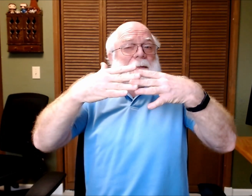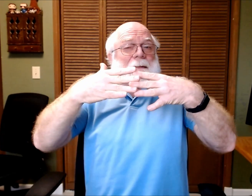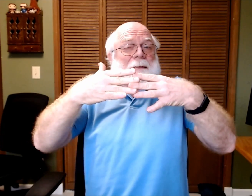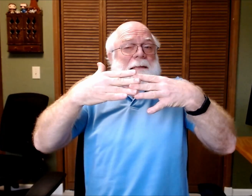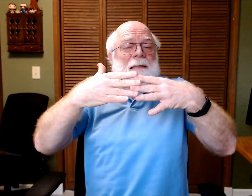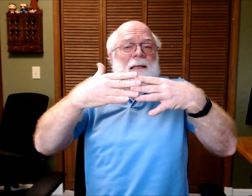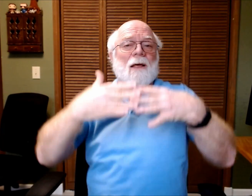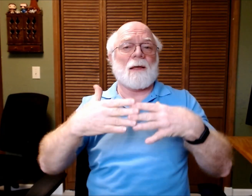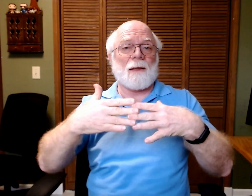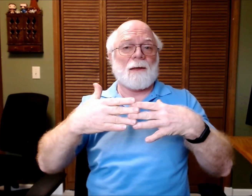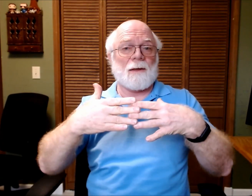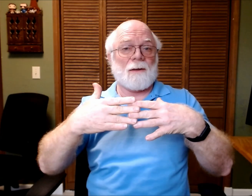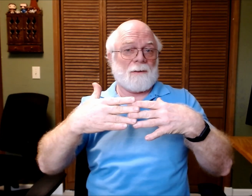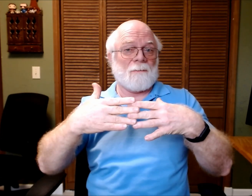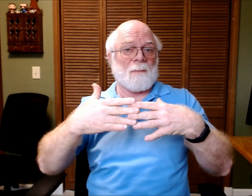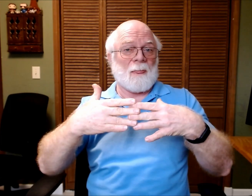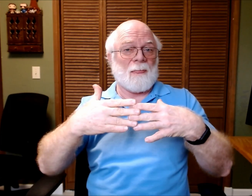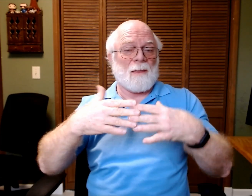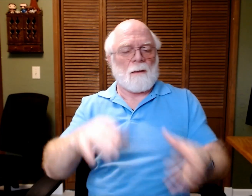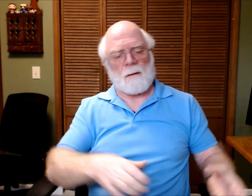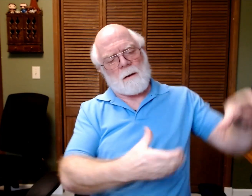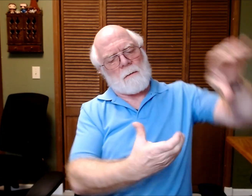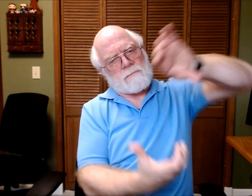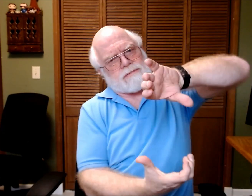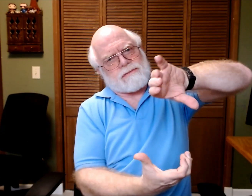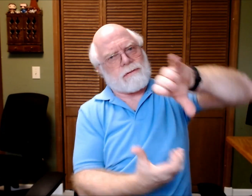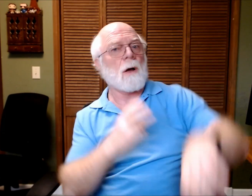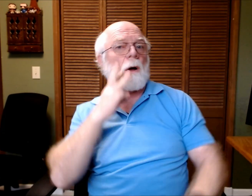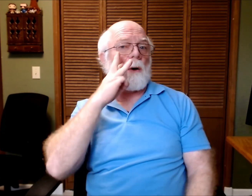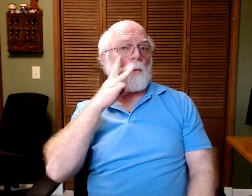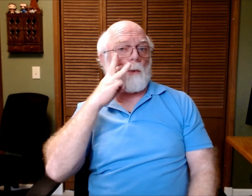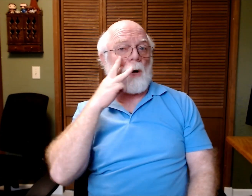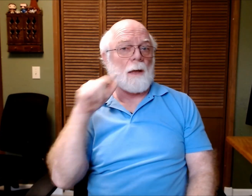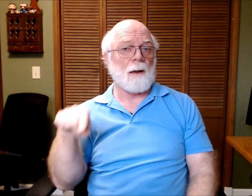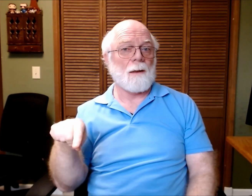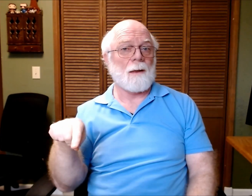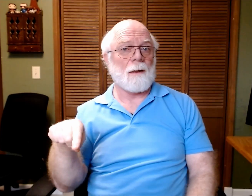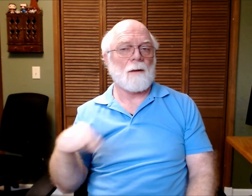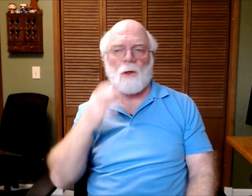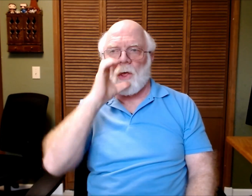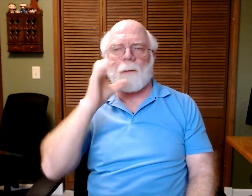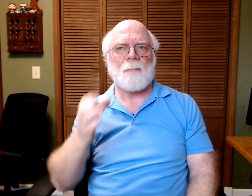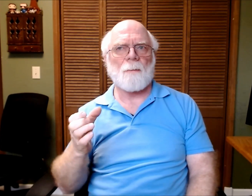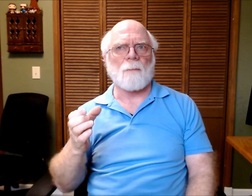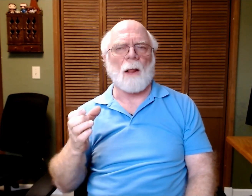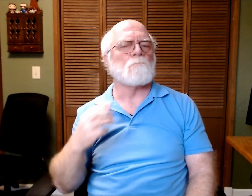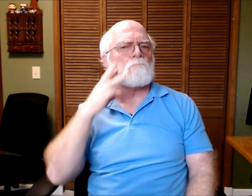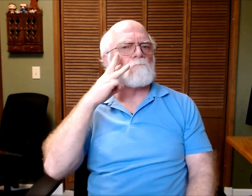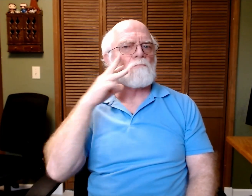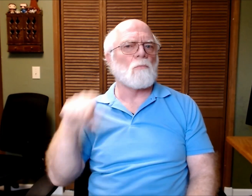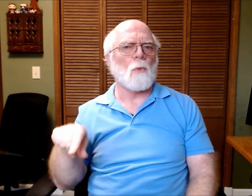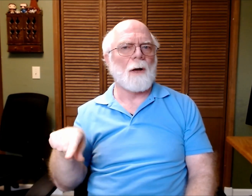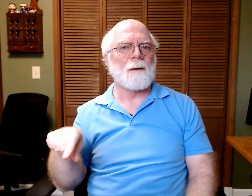The skin does not come all the way back. It's still stretched out. You pour out the liquid, and that's wine.